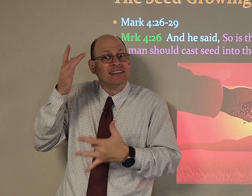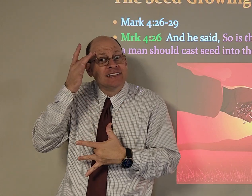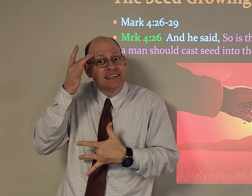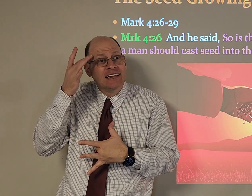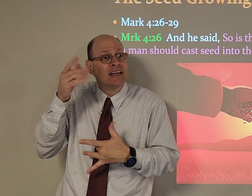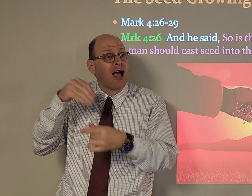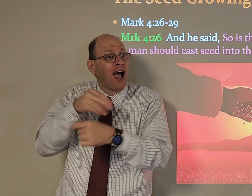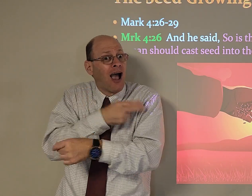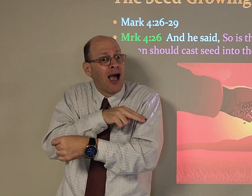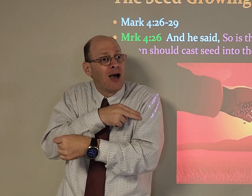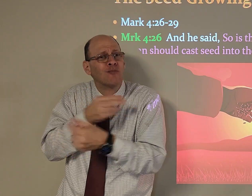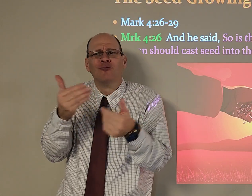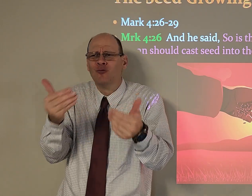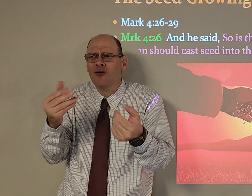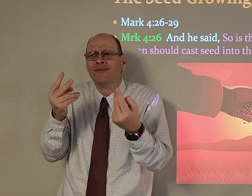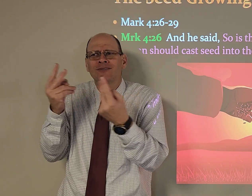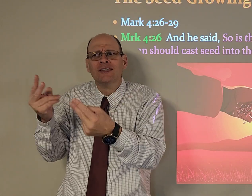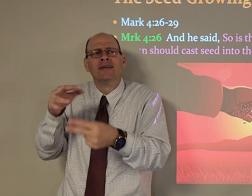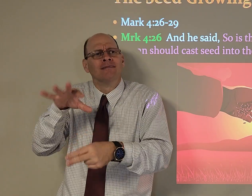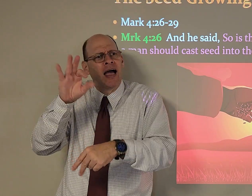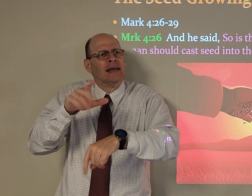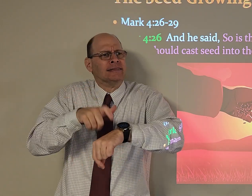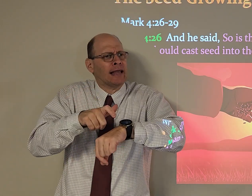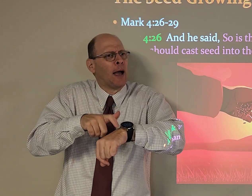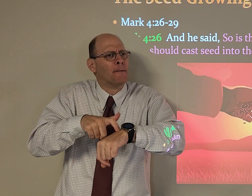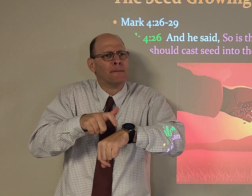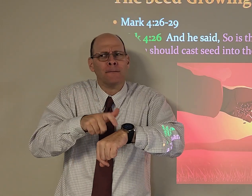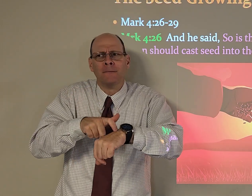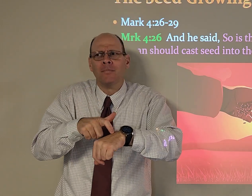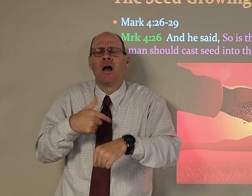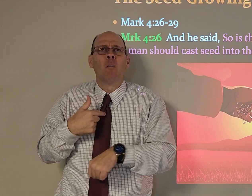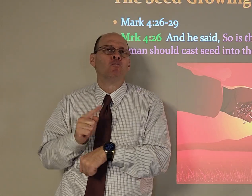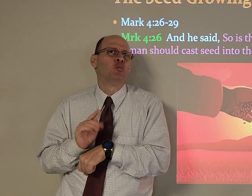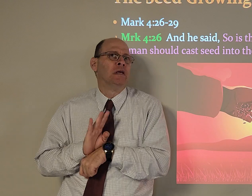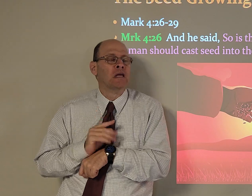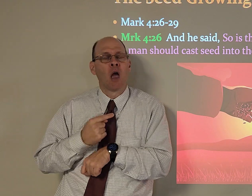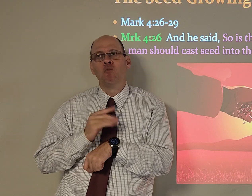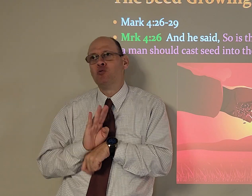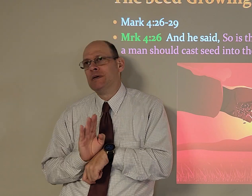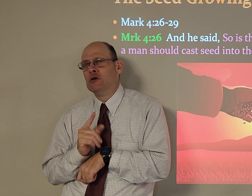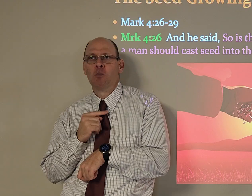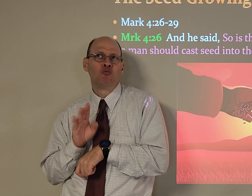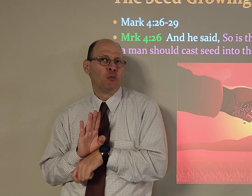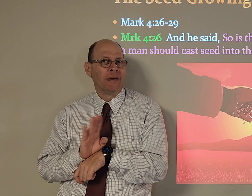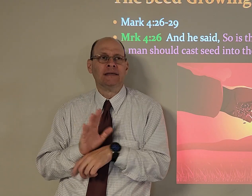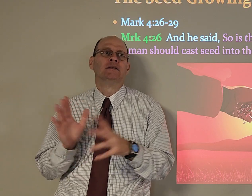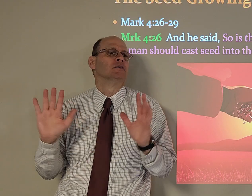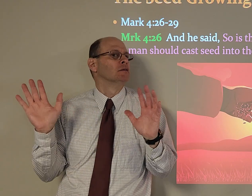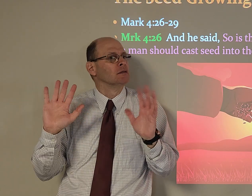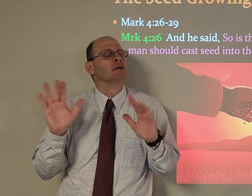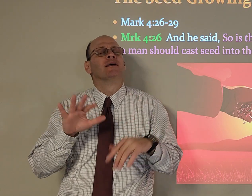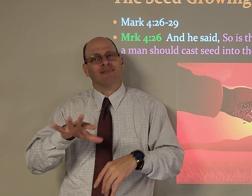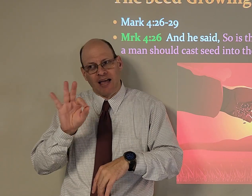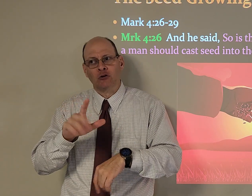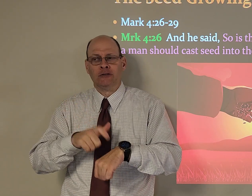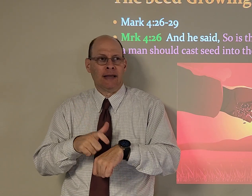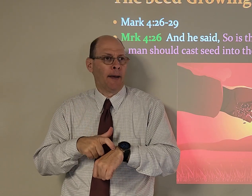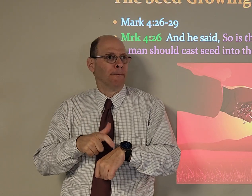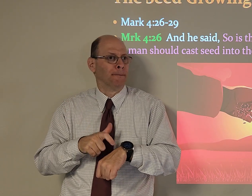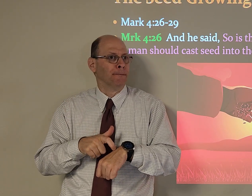of whatever is going on to help in that circumstance. You know, don't give an excuse to say, I'm too busy,